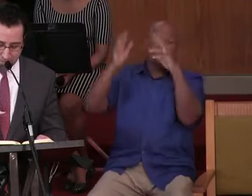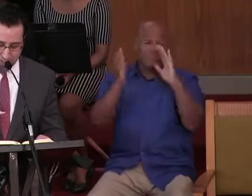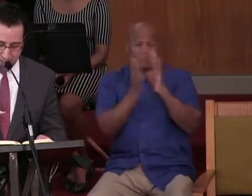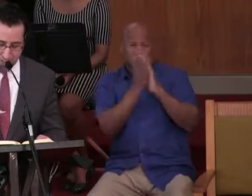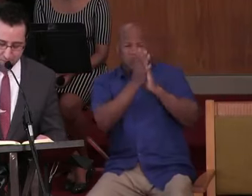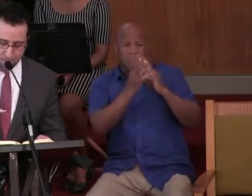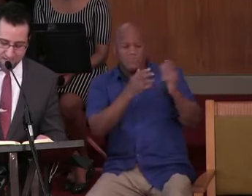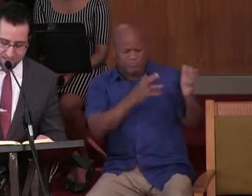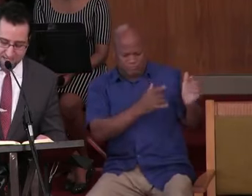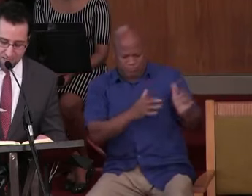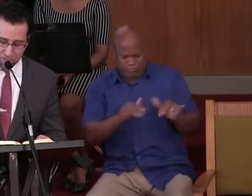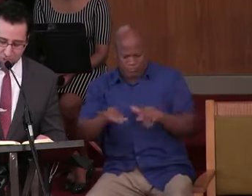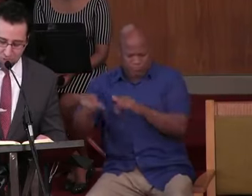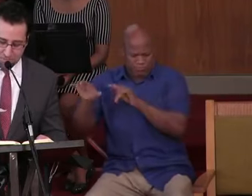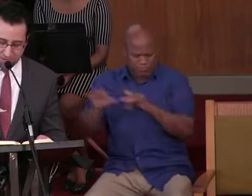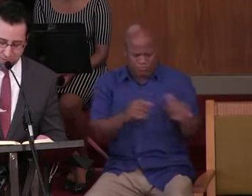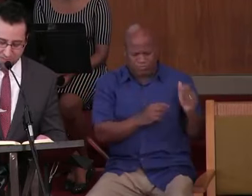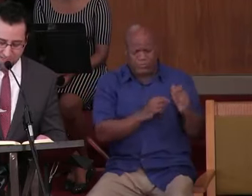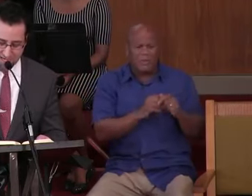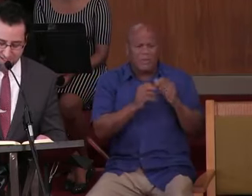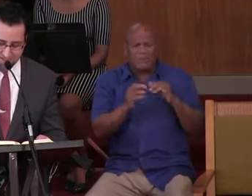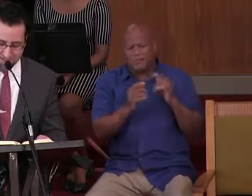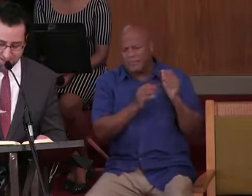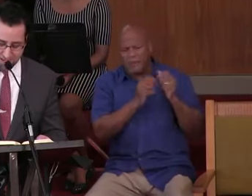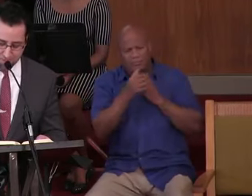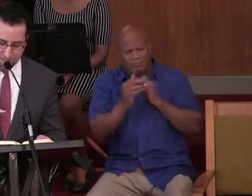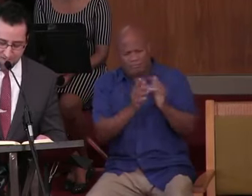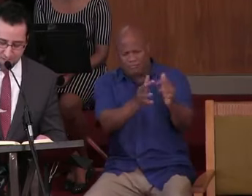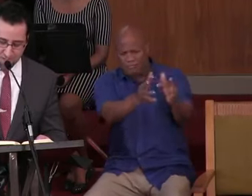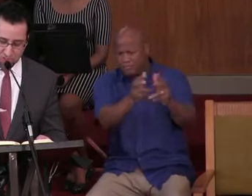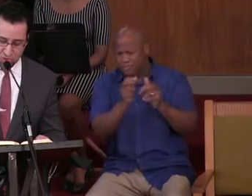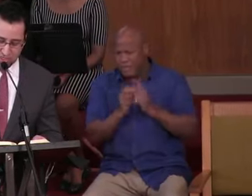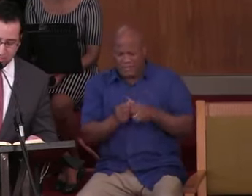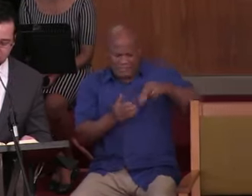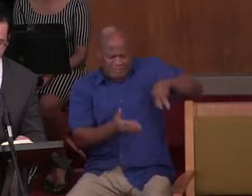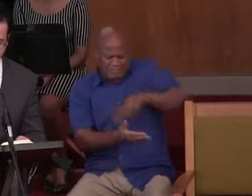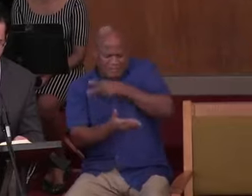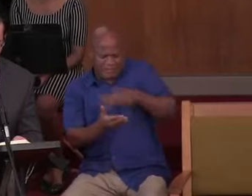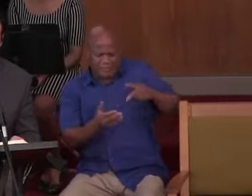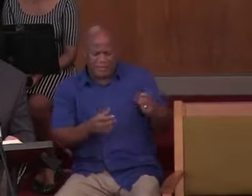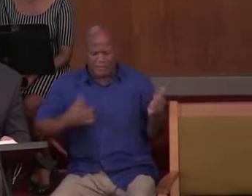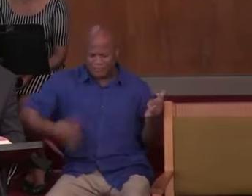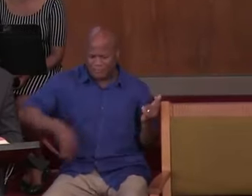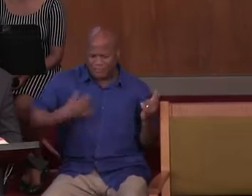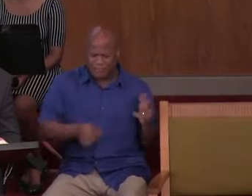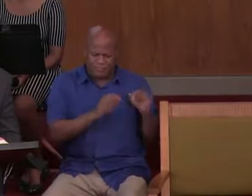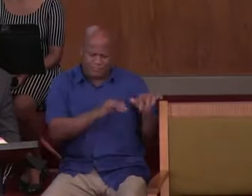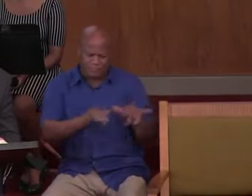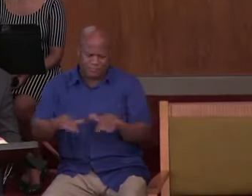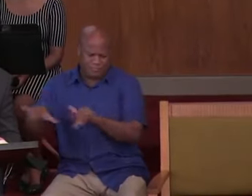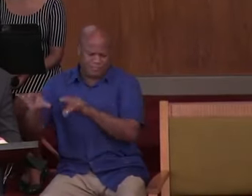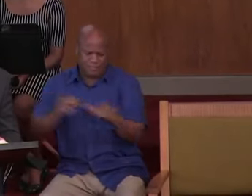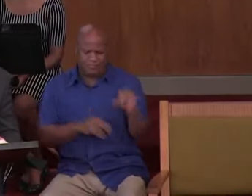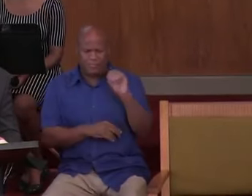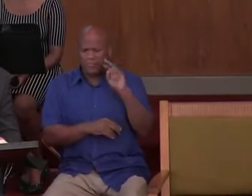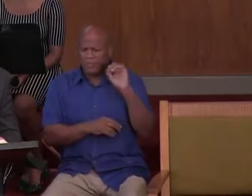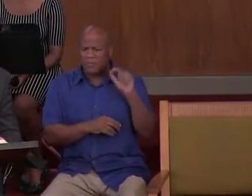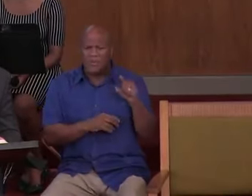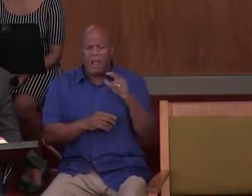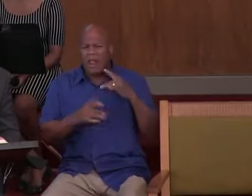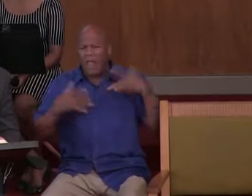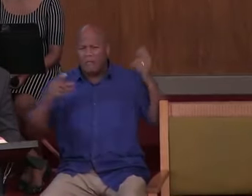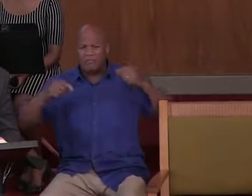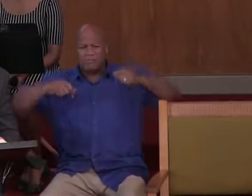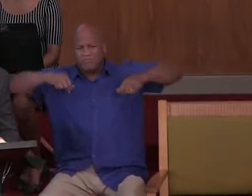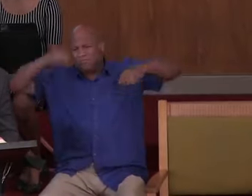harp. Praise him with the tremble and with dance, and praise him with the stringed instruments and organs. Praise him upon the loud cymbals,